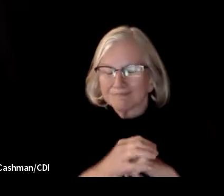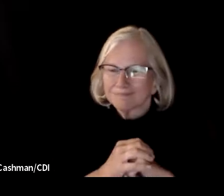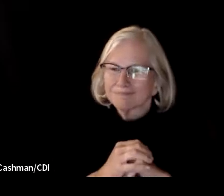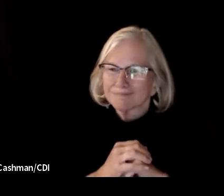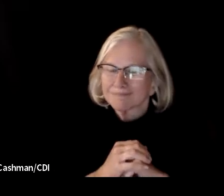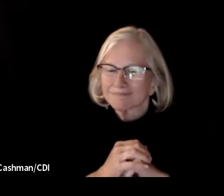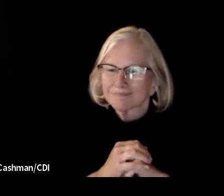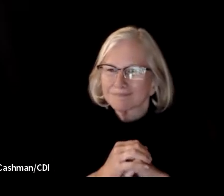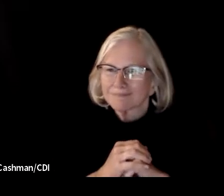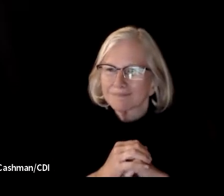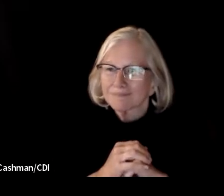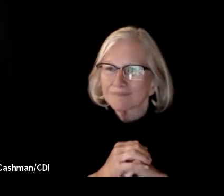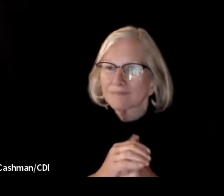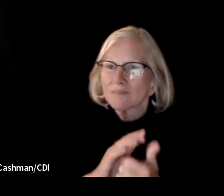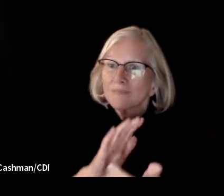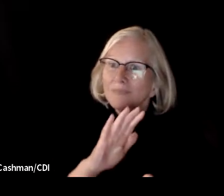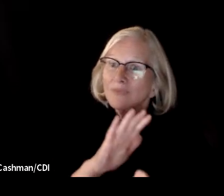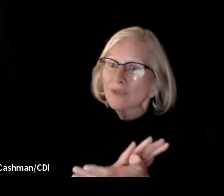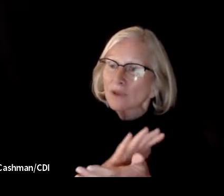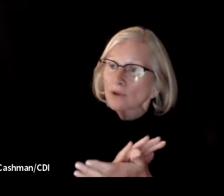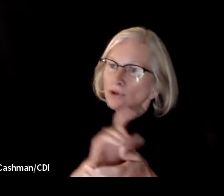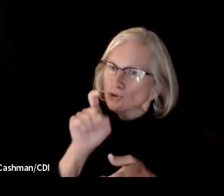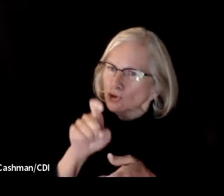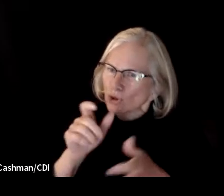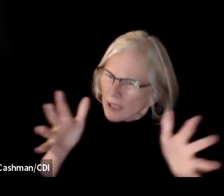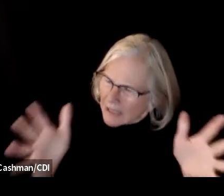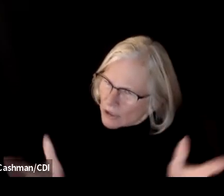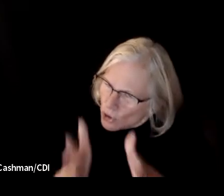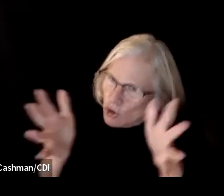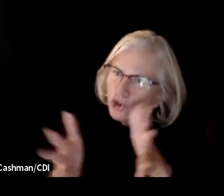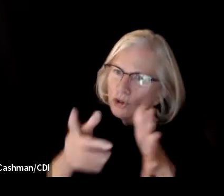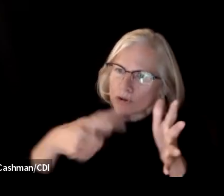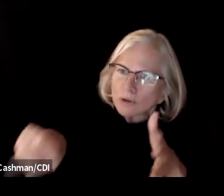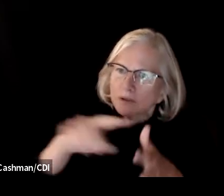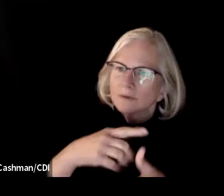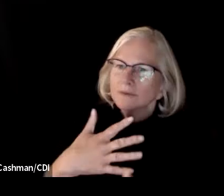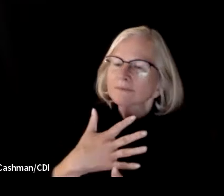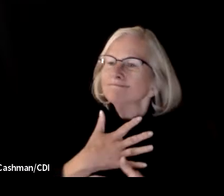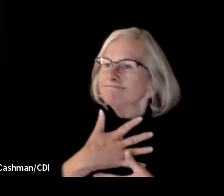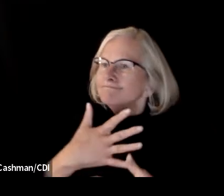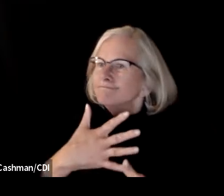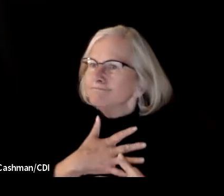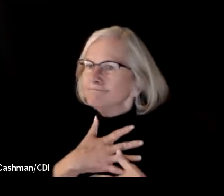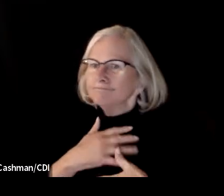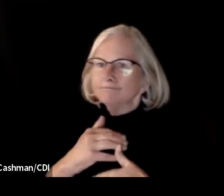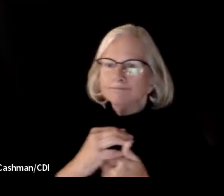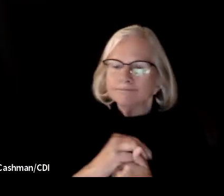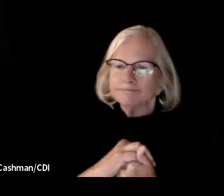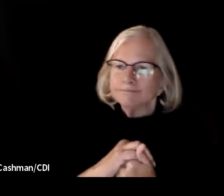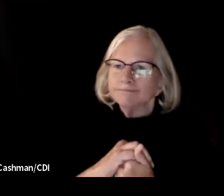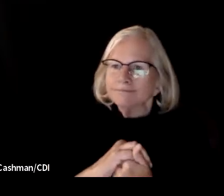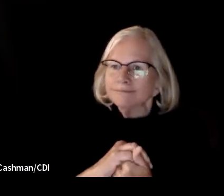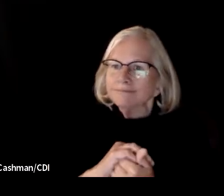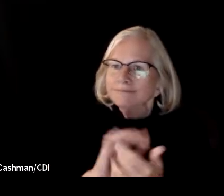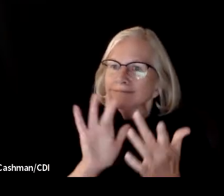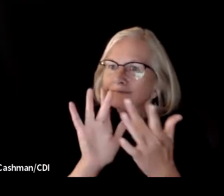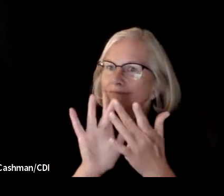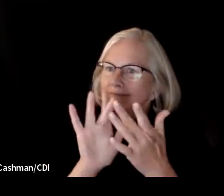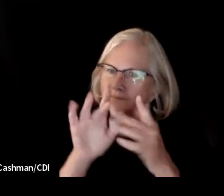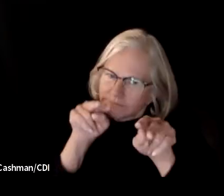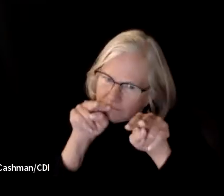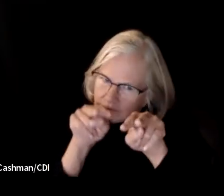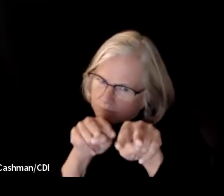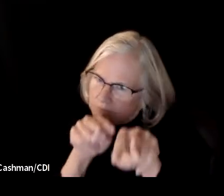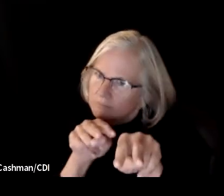ventilation, contact tracing, in combination with isolation and quarantine, hand washing, respiratory etiquette, cleaning